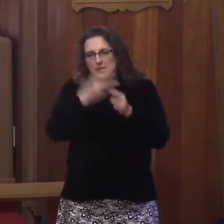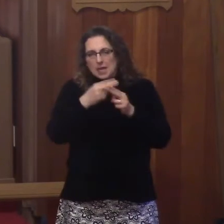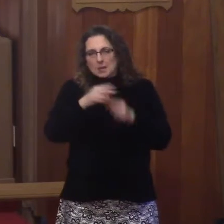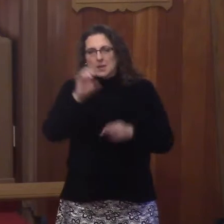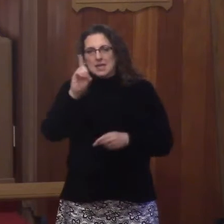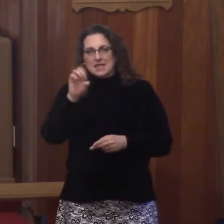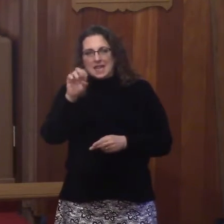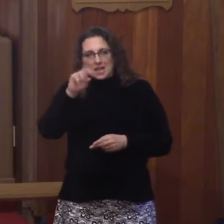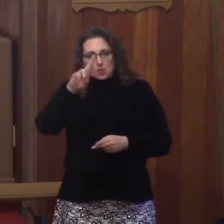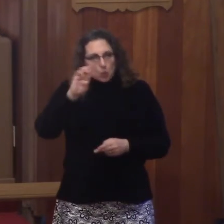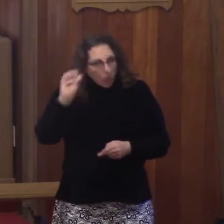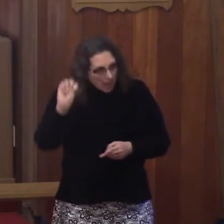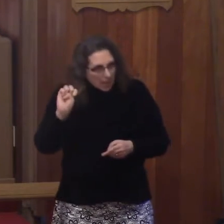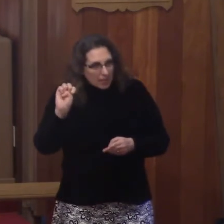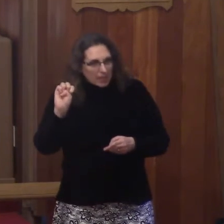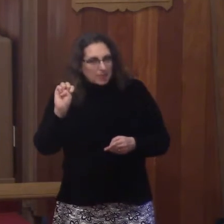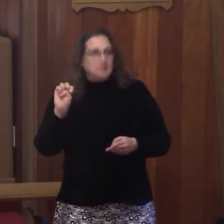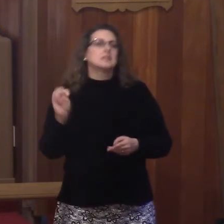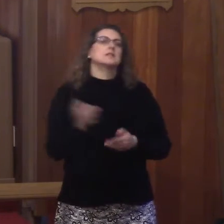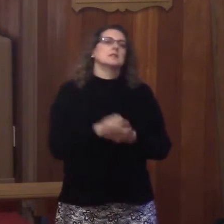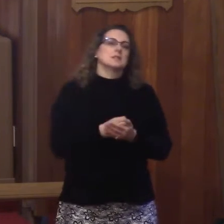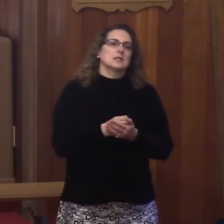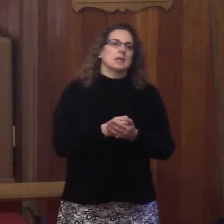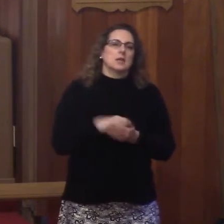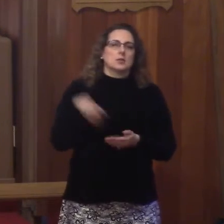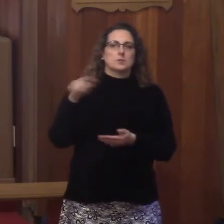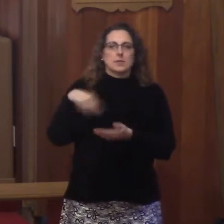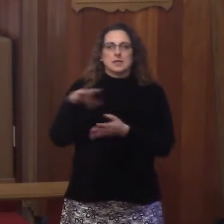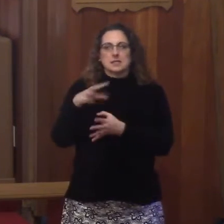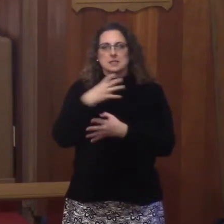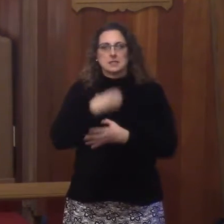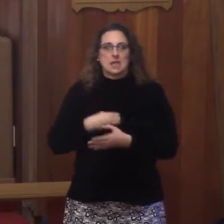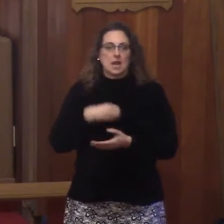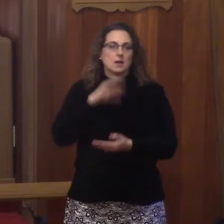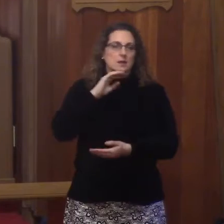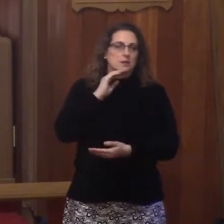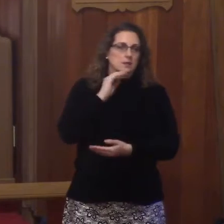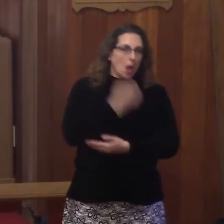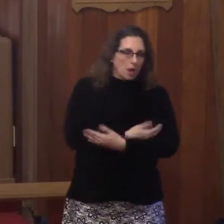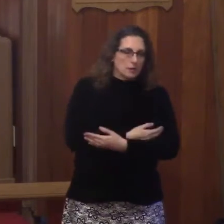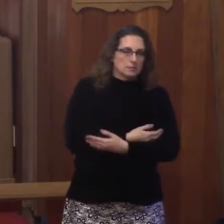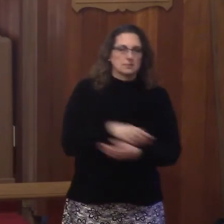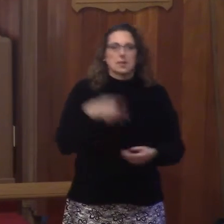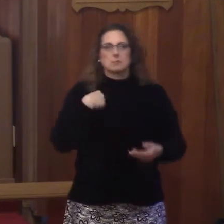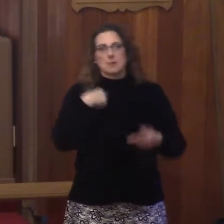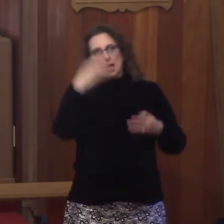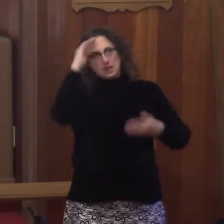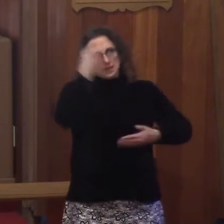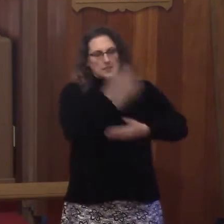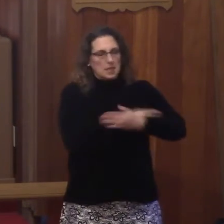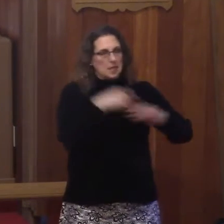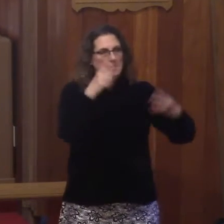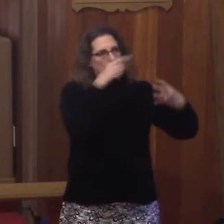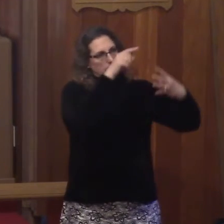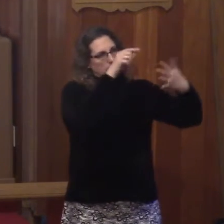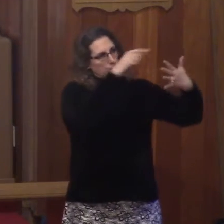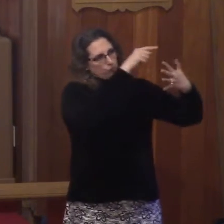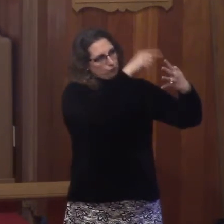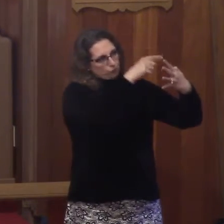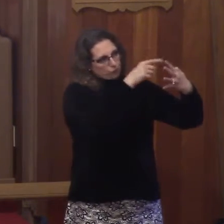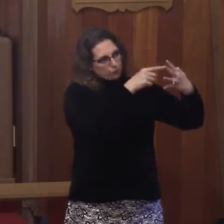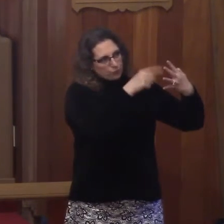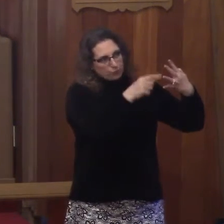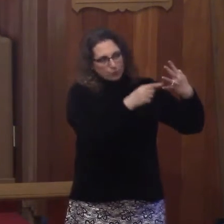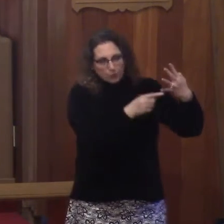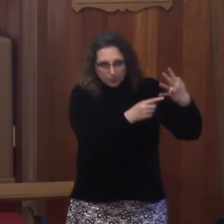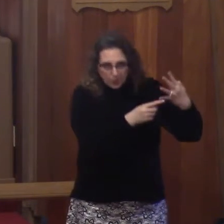Then I have my beautiful boys, Lochlan, which means one from the land of looks, what all the Irish and English used to call